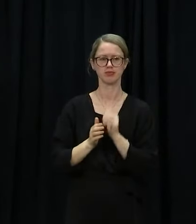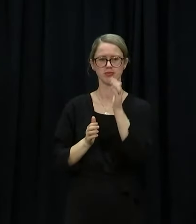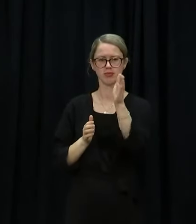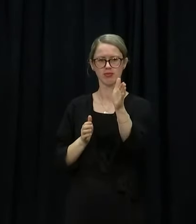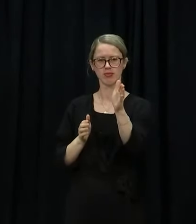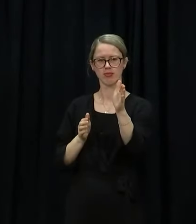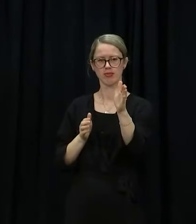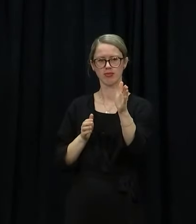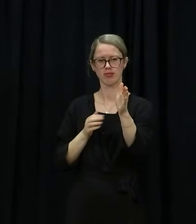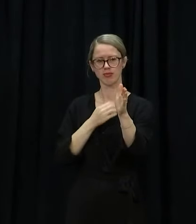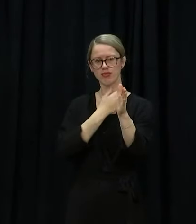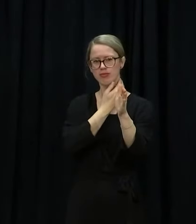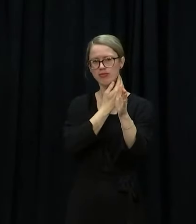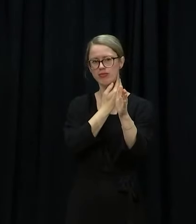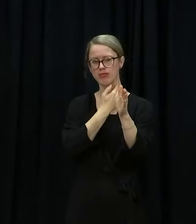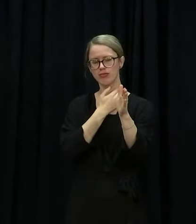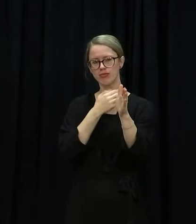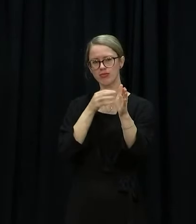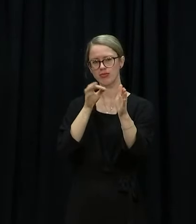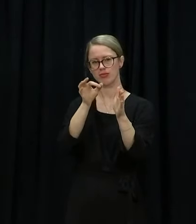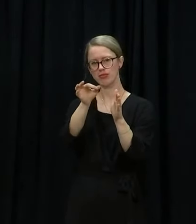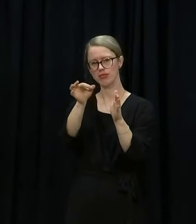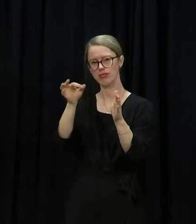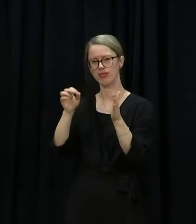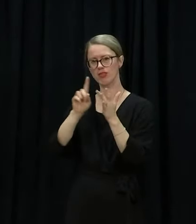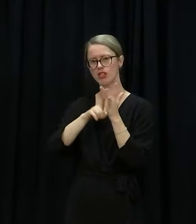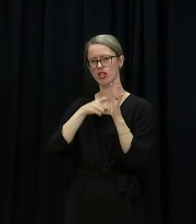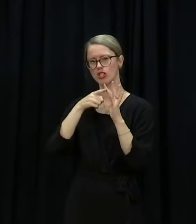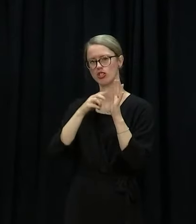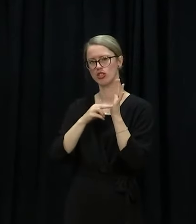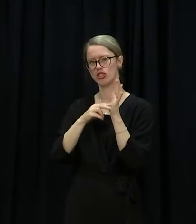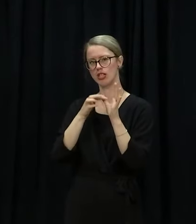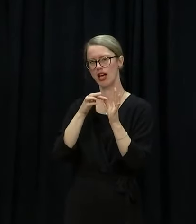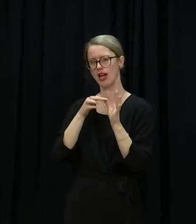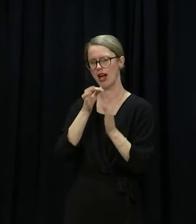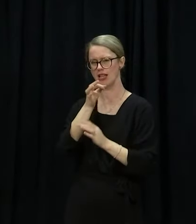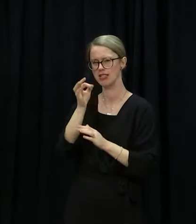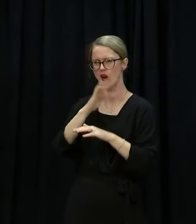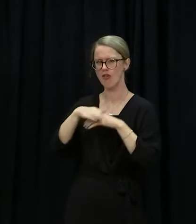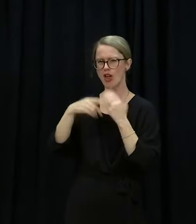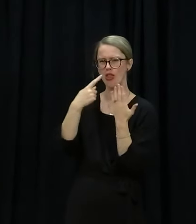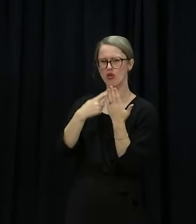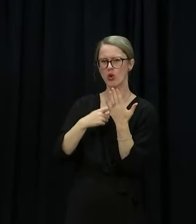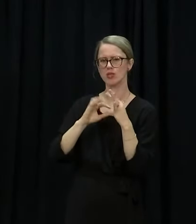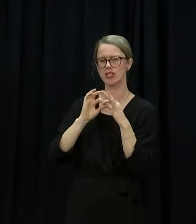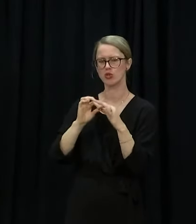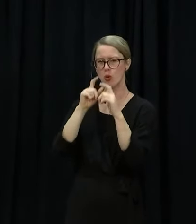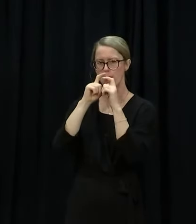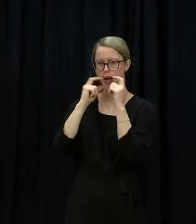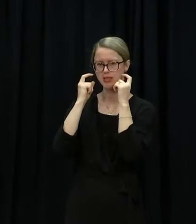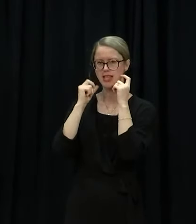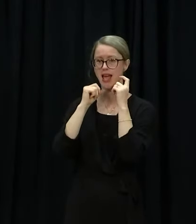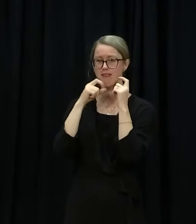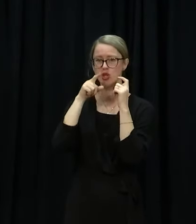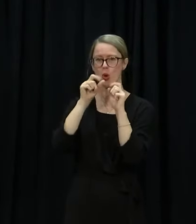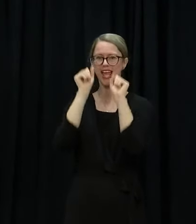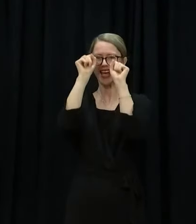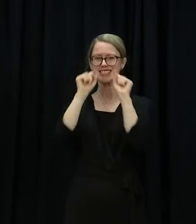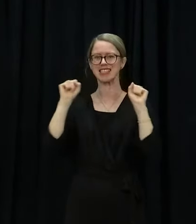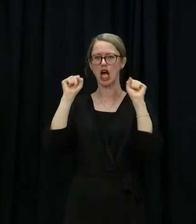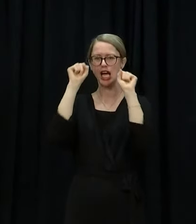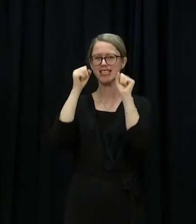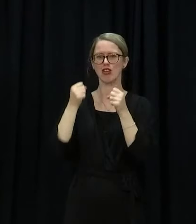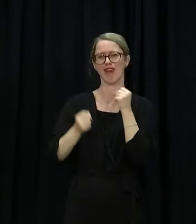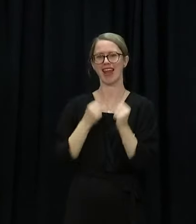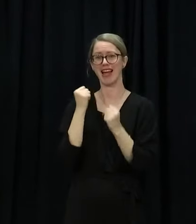sorry, Jim, I was actually coming to Henry, but no, go ahead. Can you clarify the rules around masks and whether people exercising need to